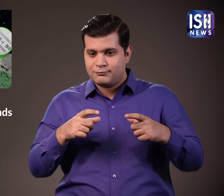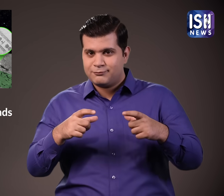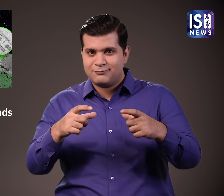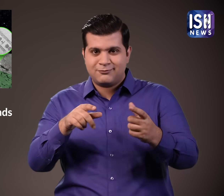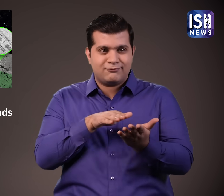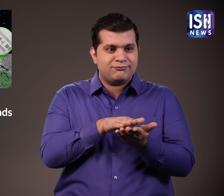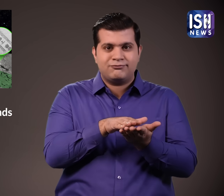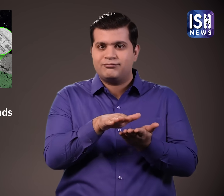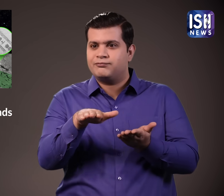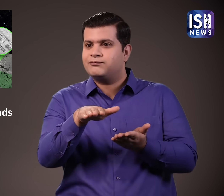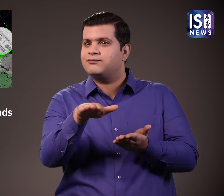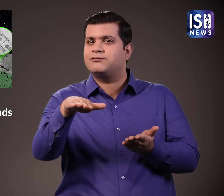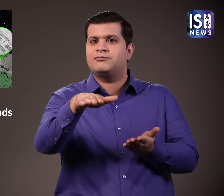will move around and collect data.